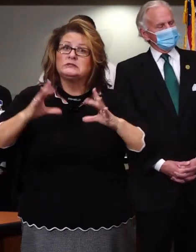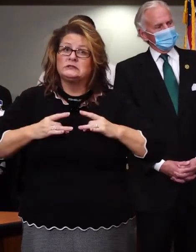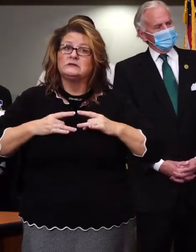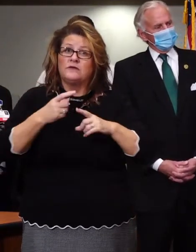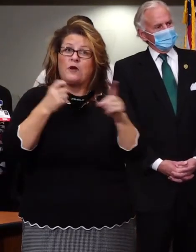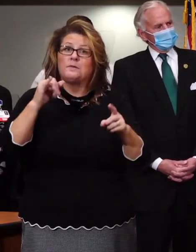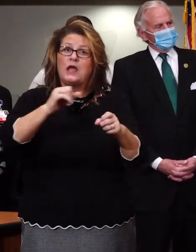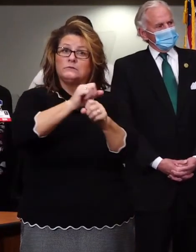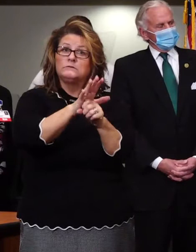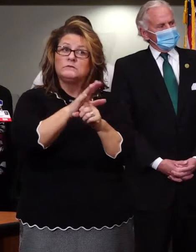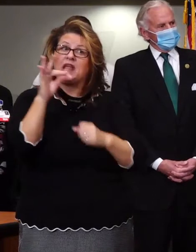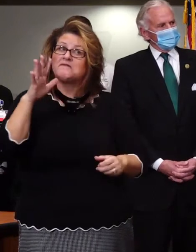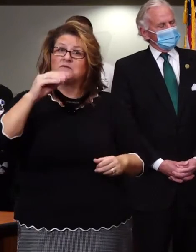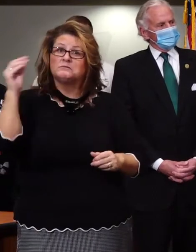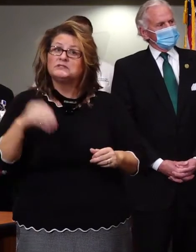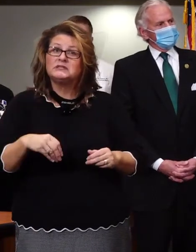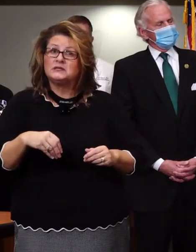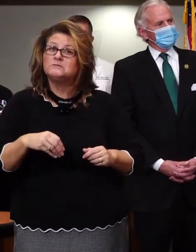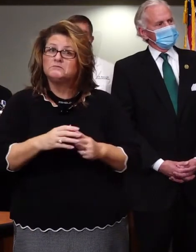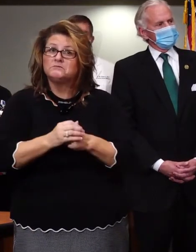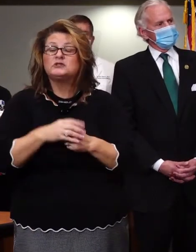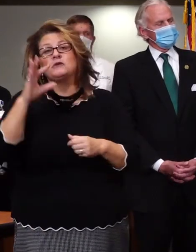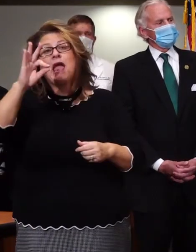illness. FDA will be reviewing the